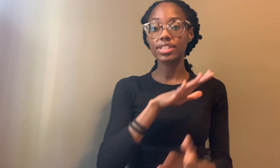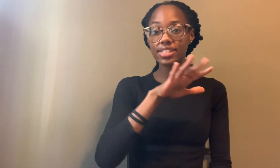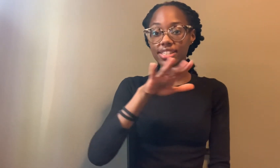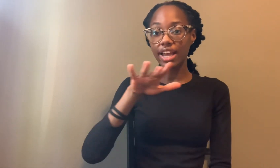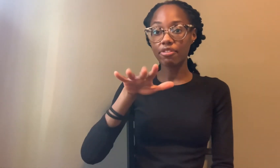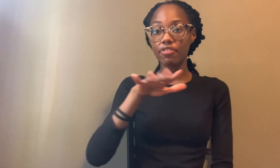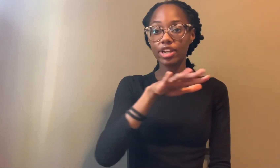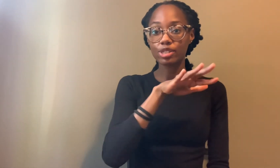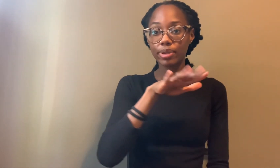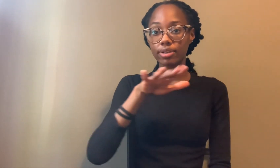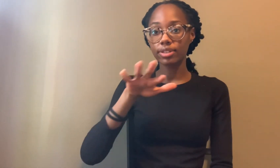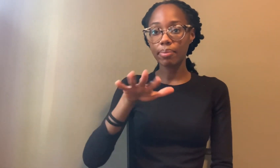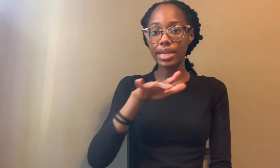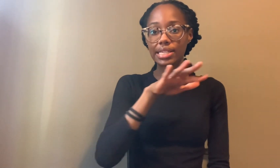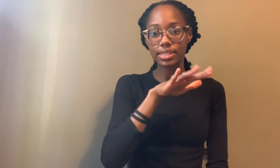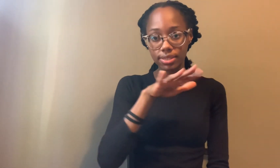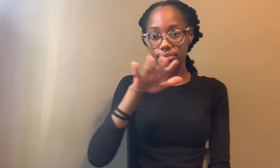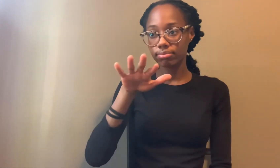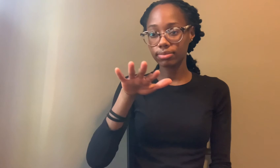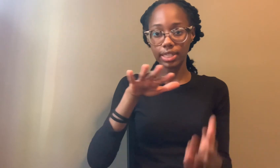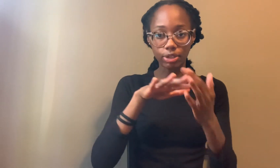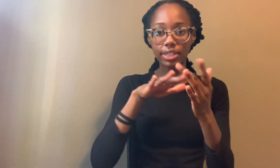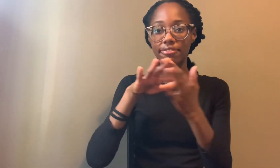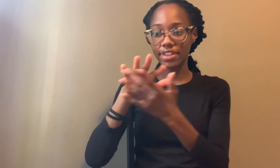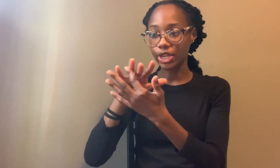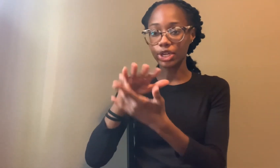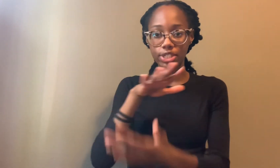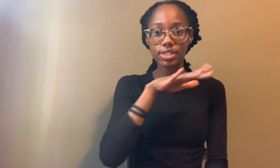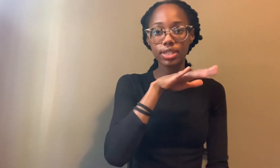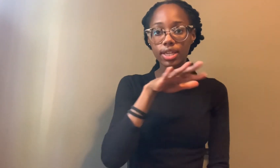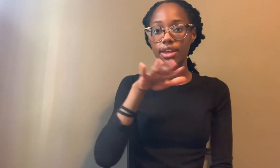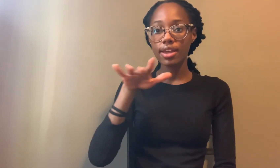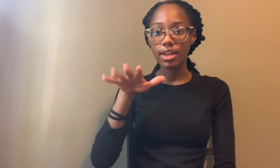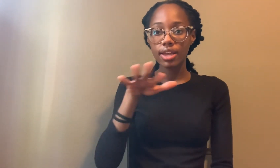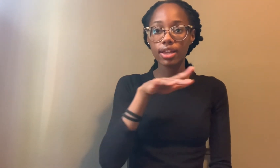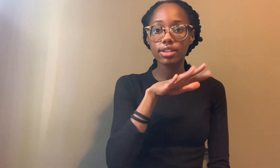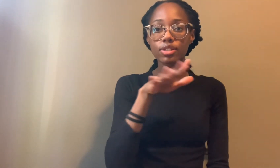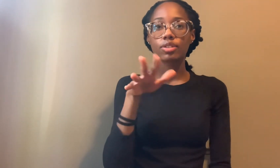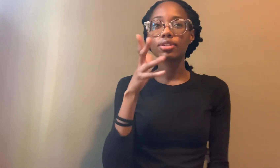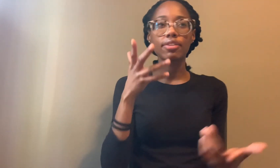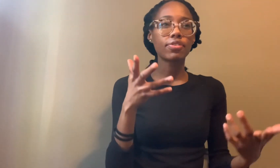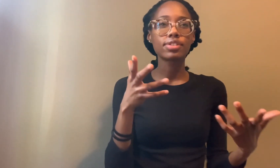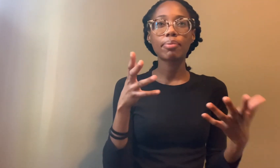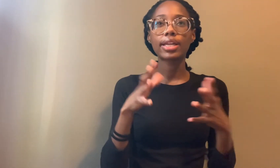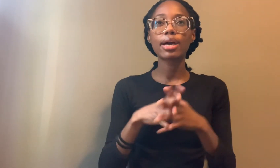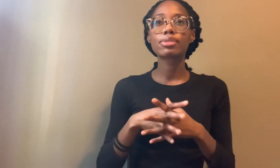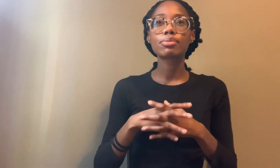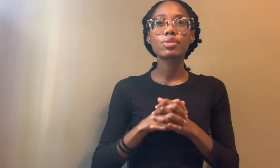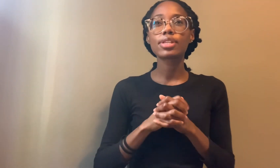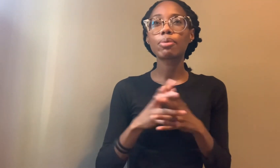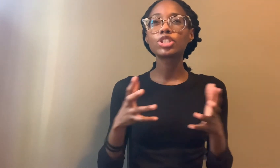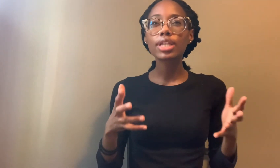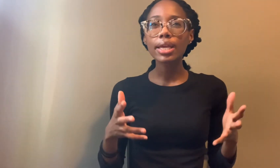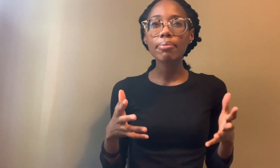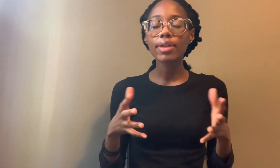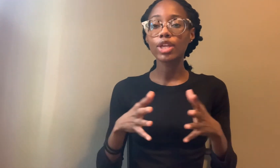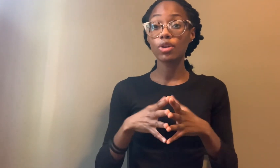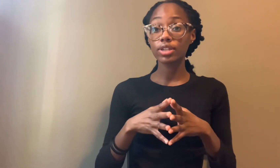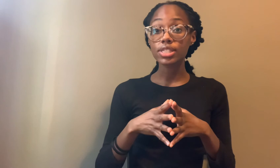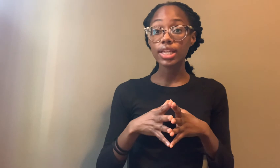sign for finger spell. That means literally fingers. So if somebody comes up to you and say, what's your name? And you don't understand, you